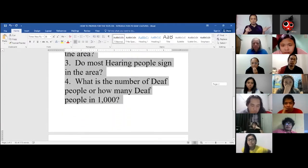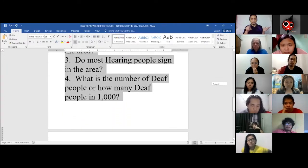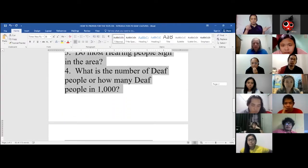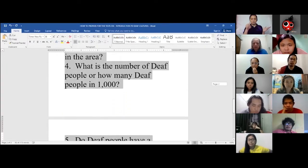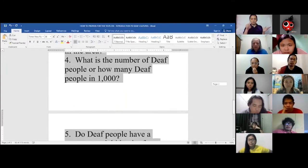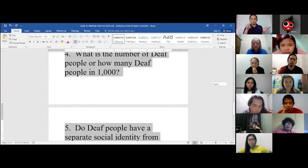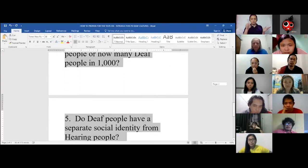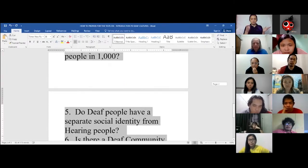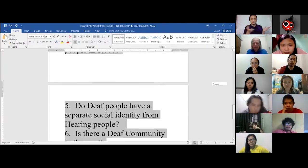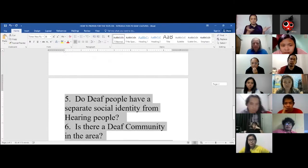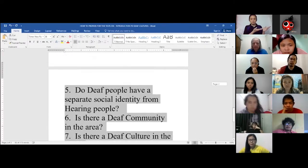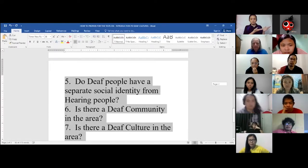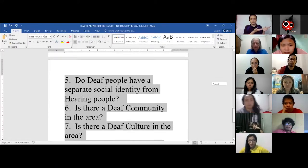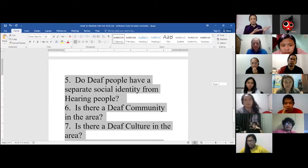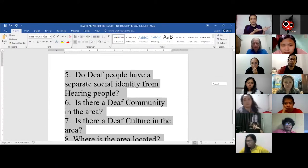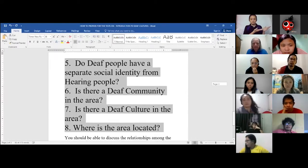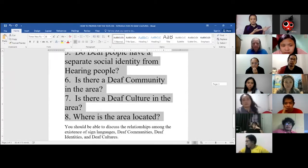Okay, and then